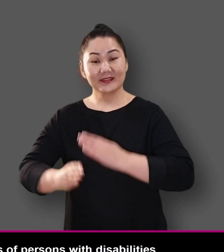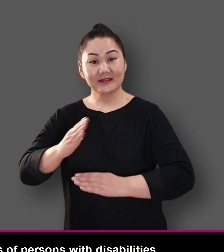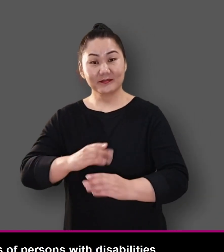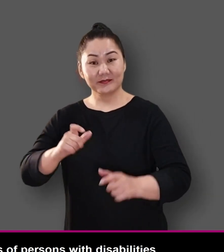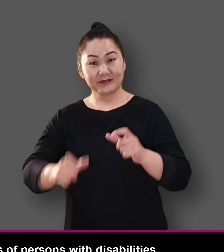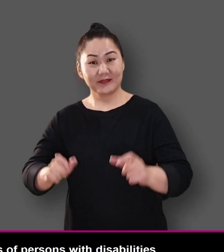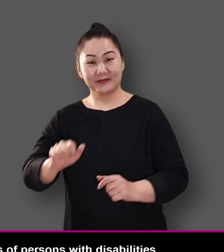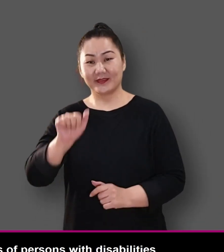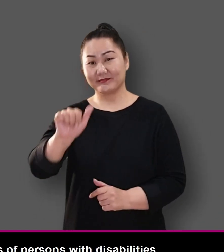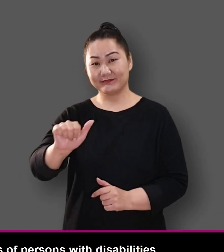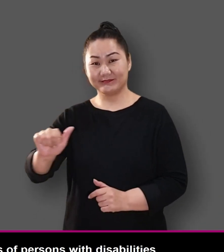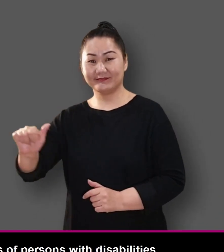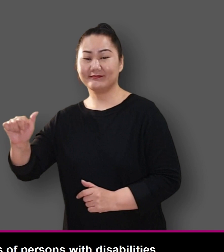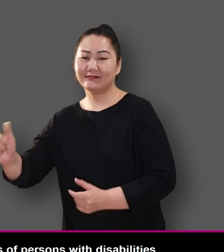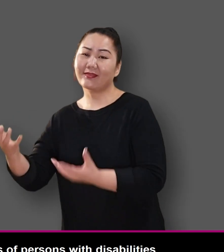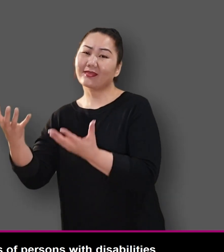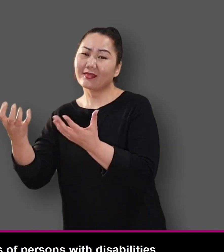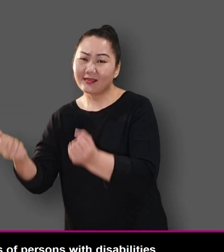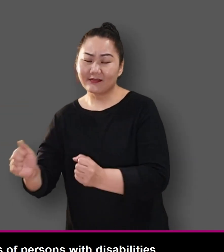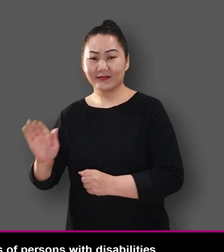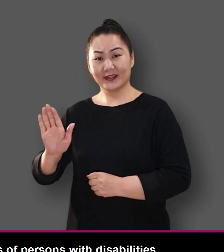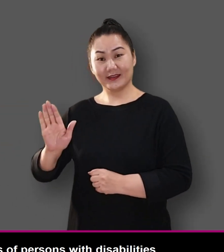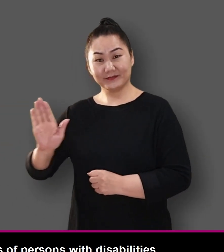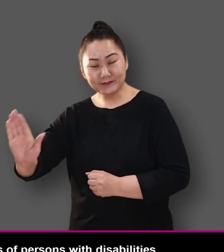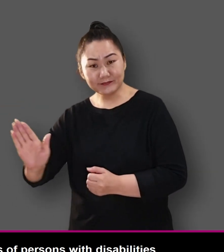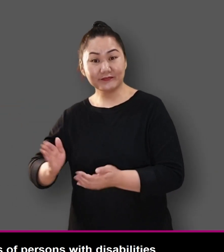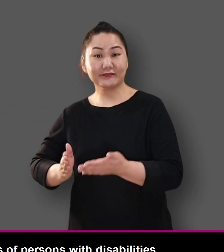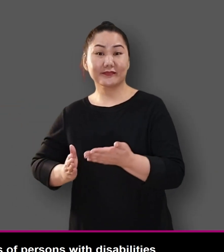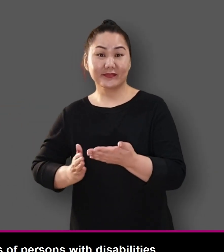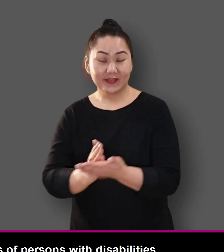We believe in the rights of persons with disabilities